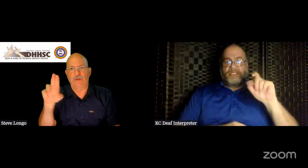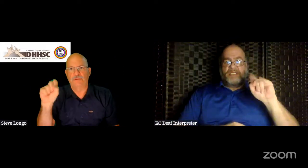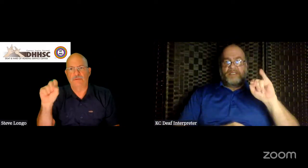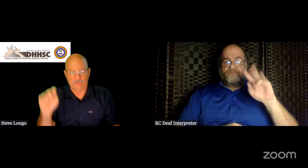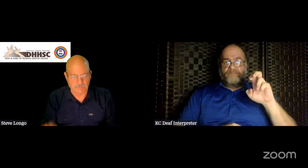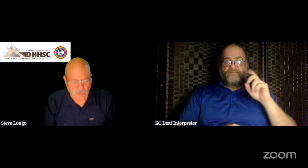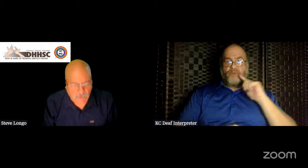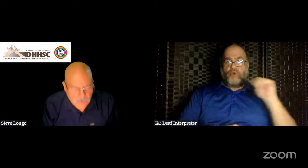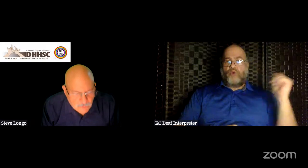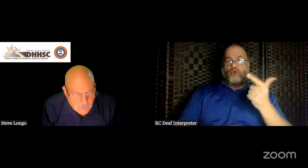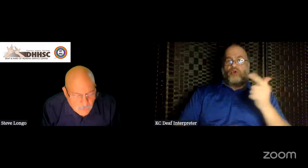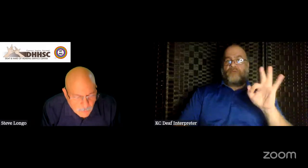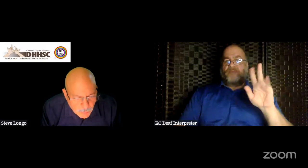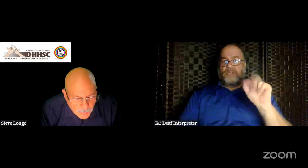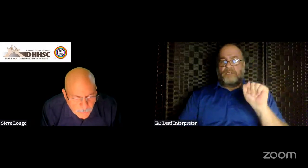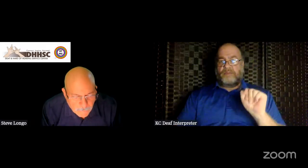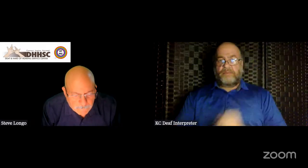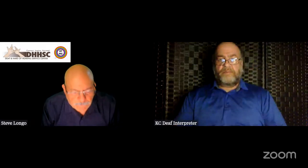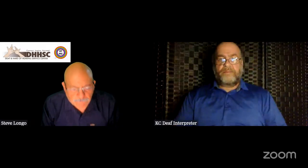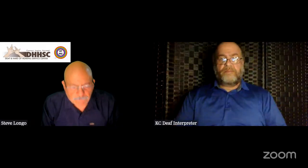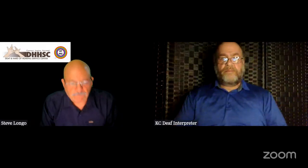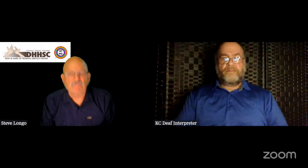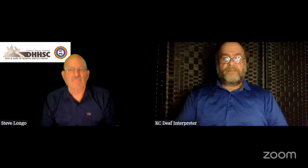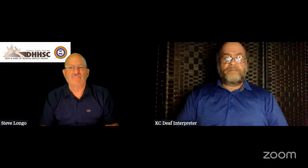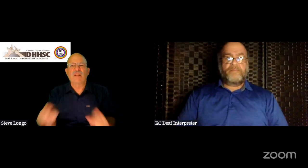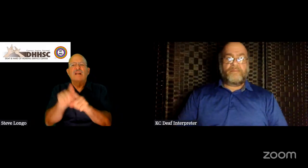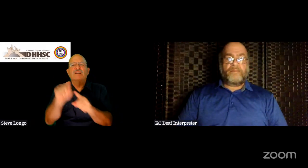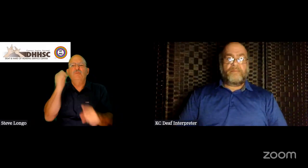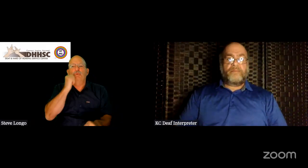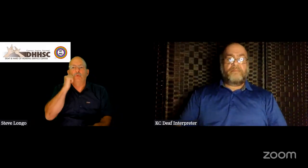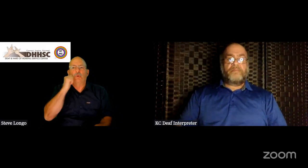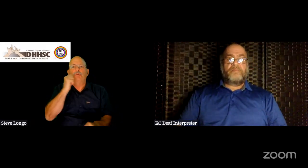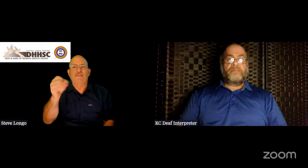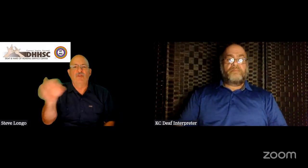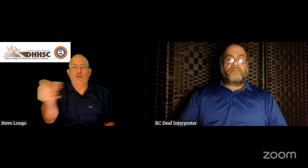various things, but we want to make it as successful as possible.